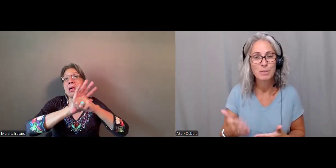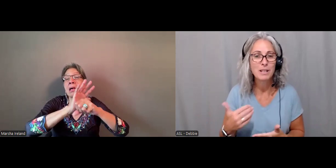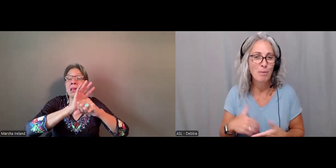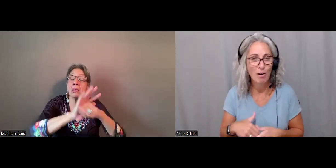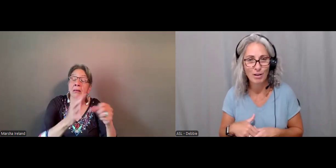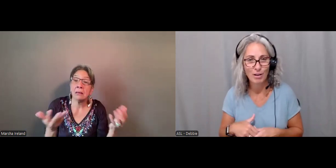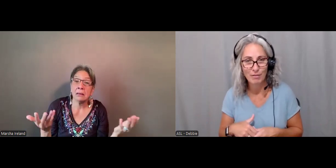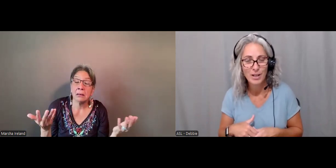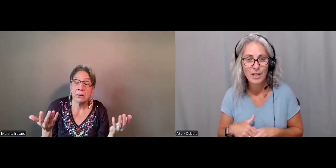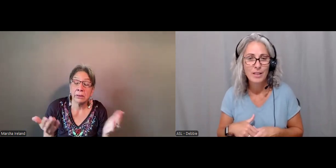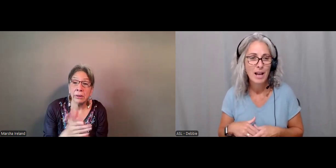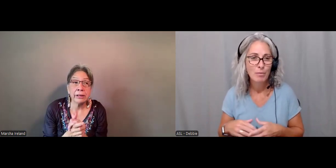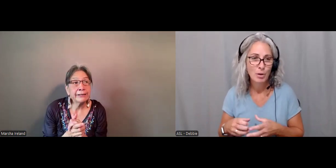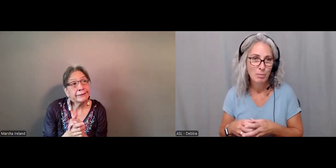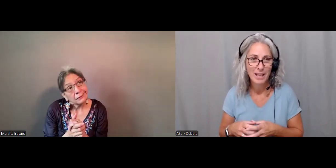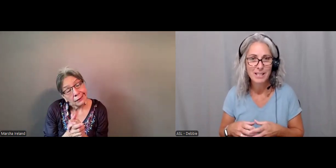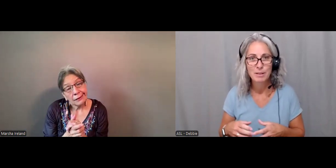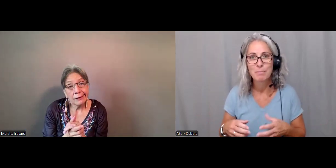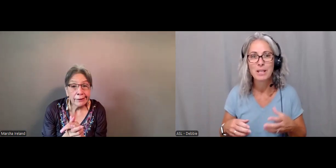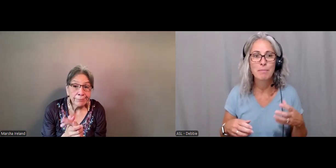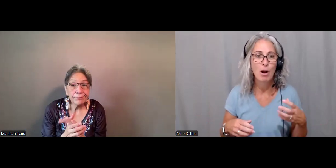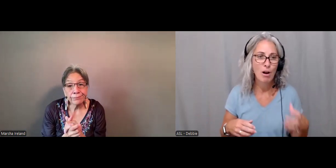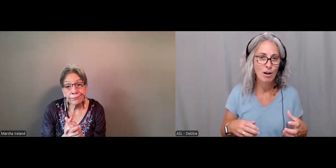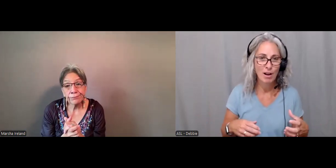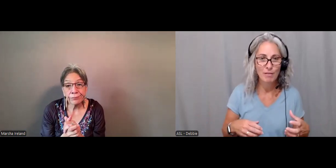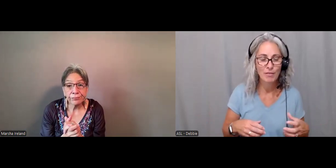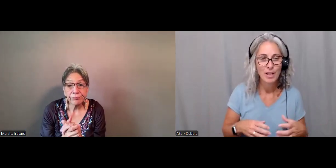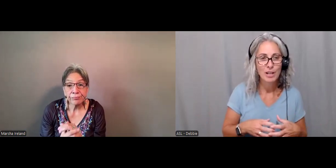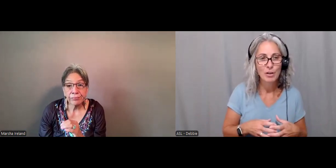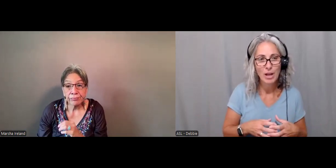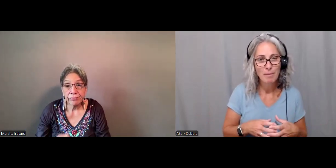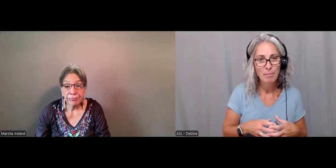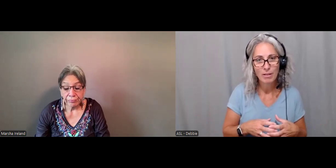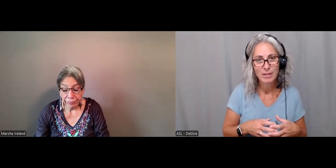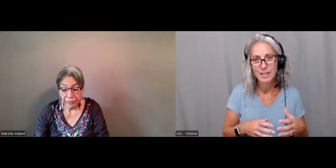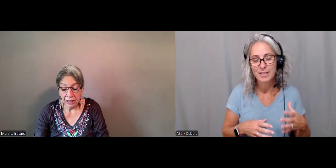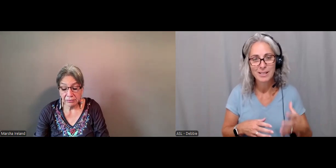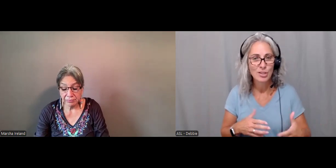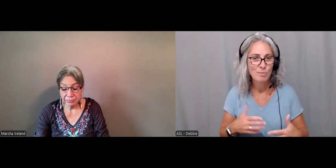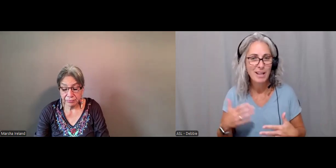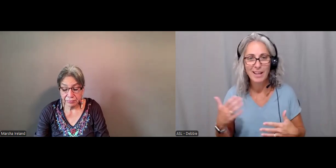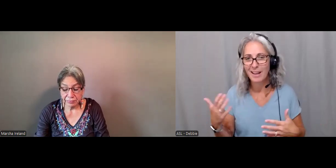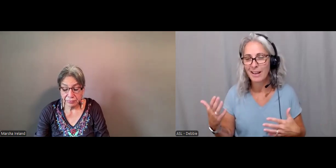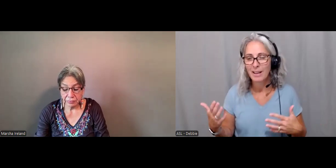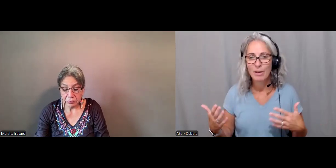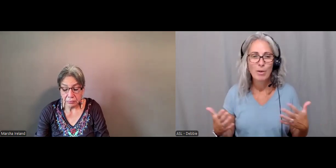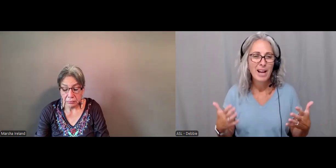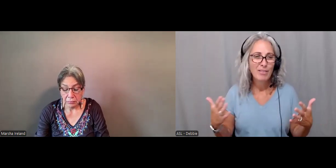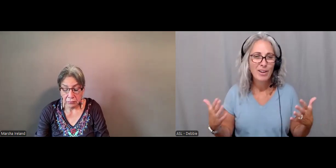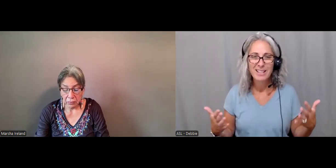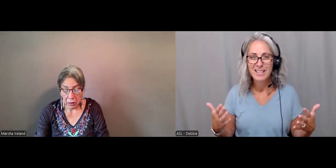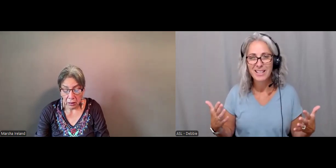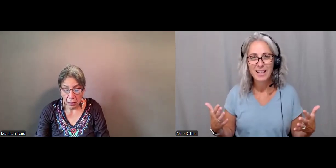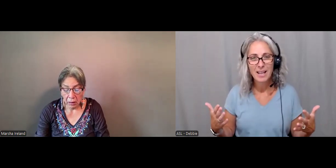deaf to be a part of that workplace, to be a part of, that policy decision making,